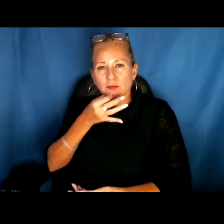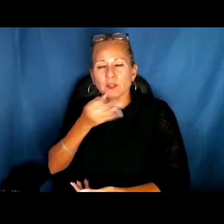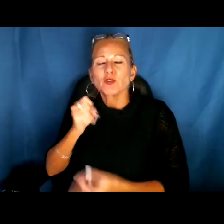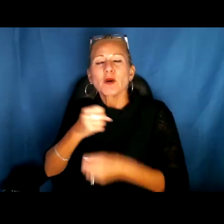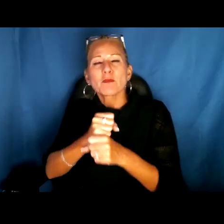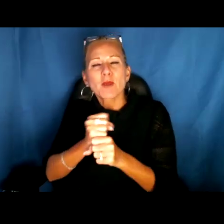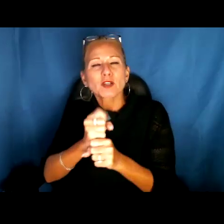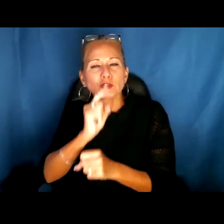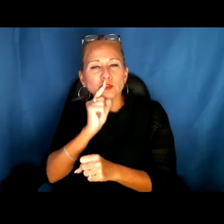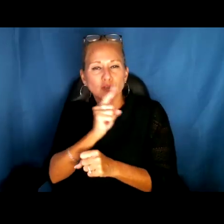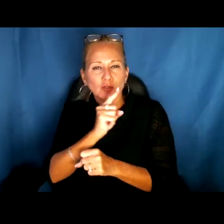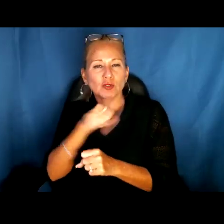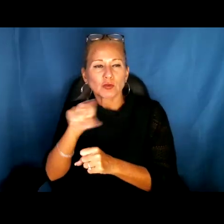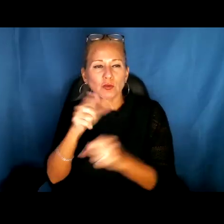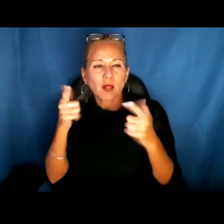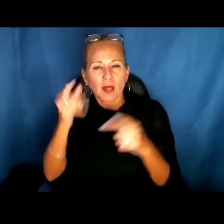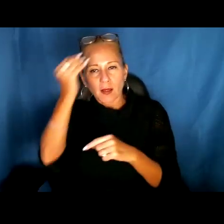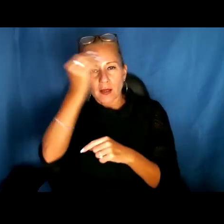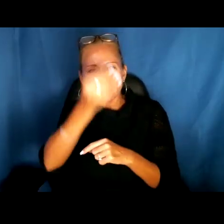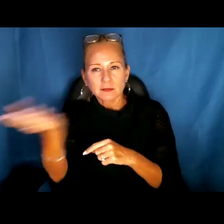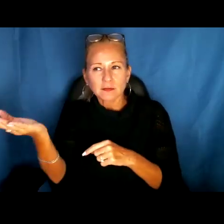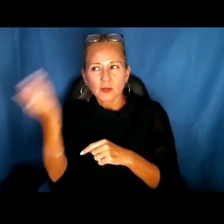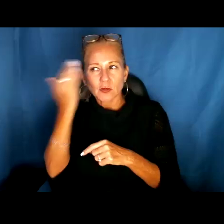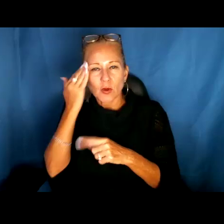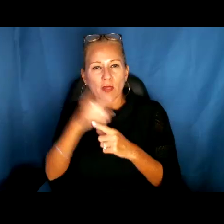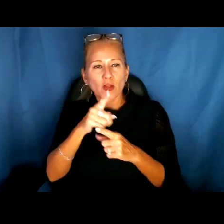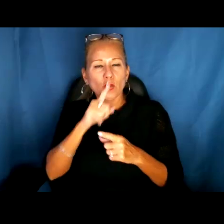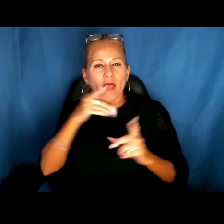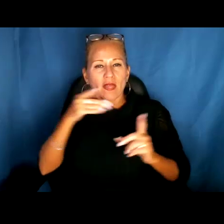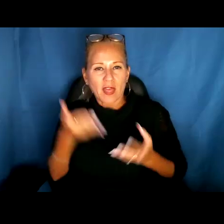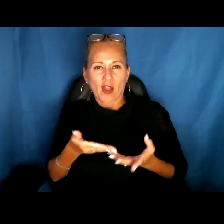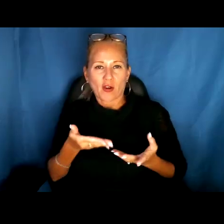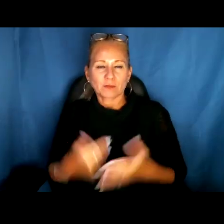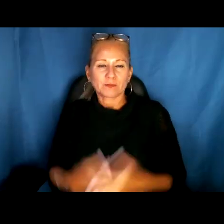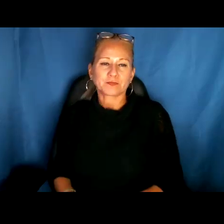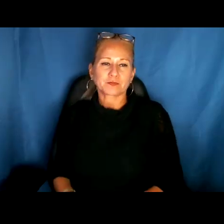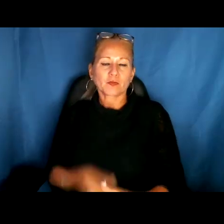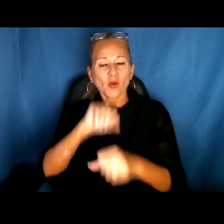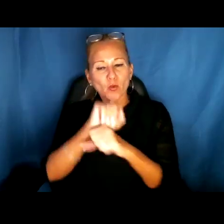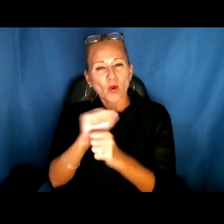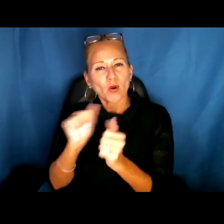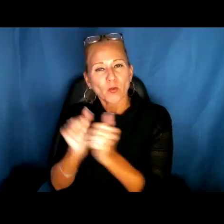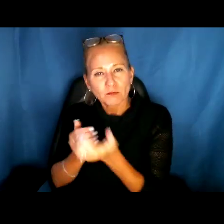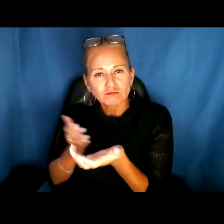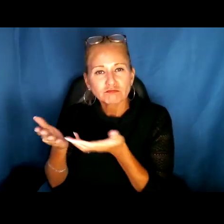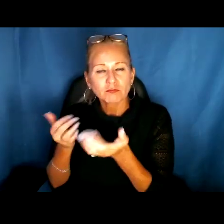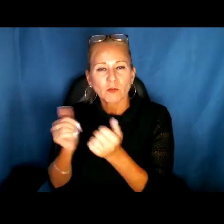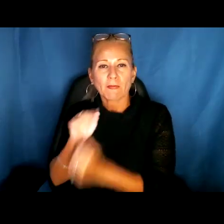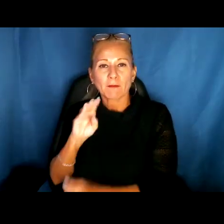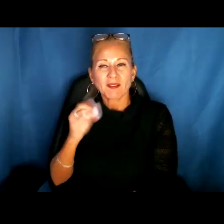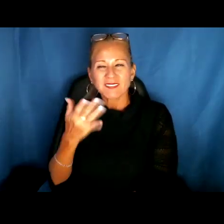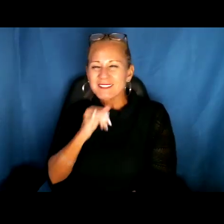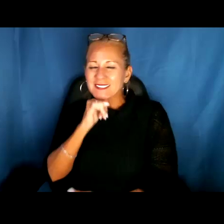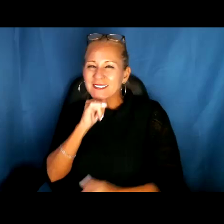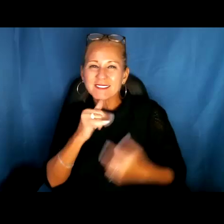make sure you let people know that you exist. Work with the MCOs. If something is not working and you